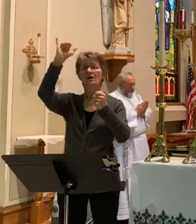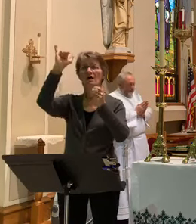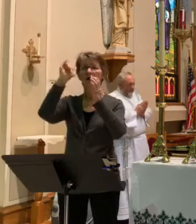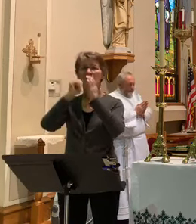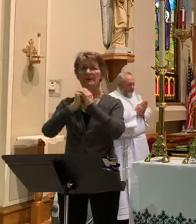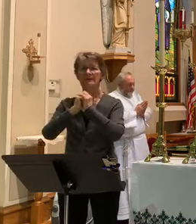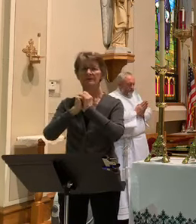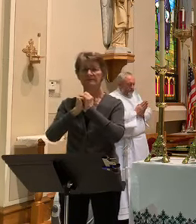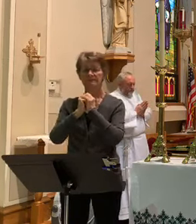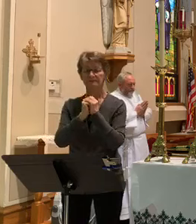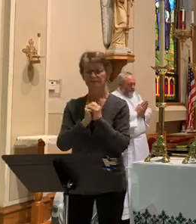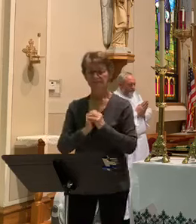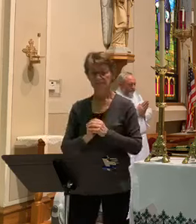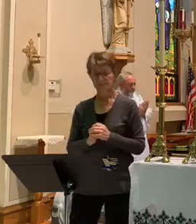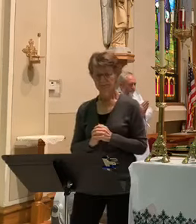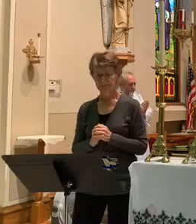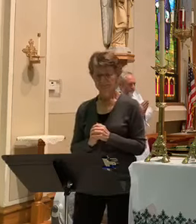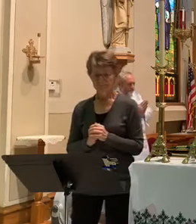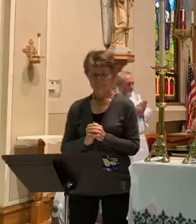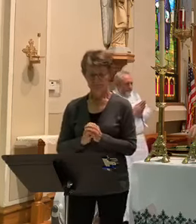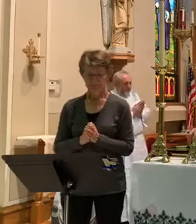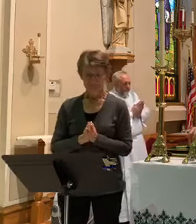Amen.